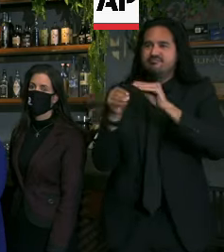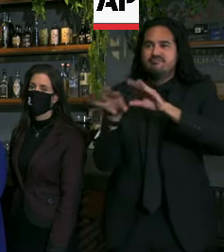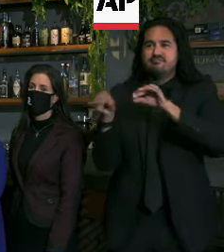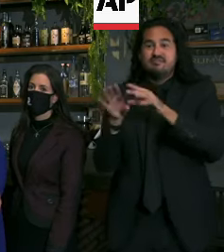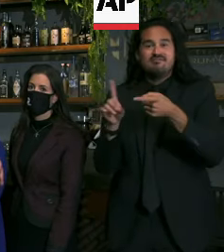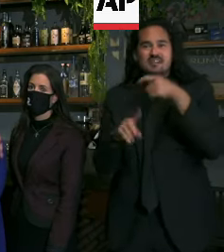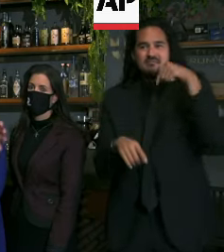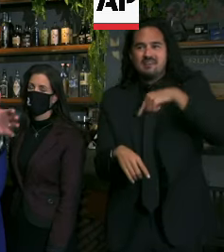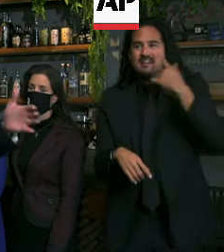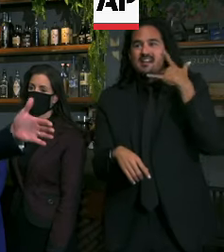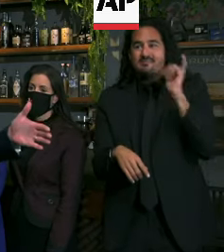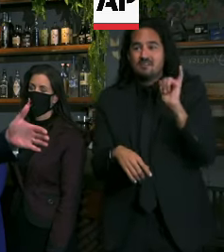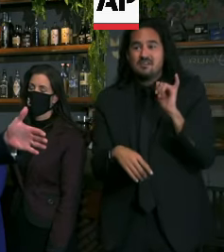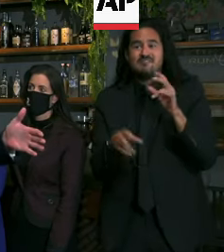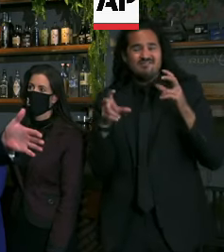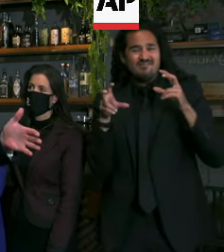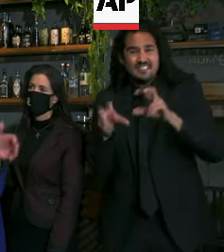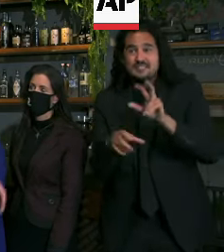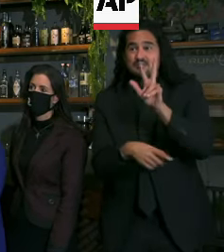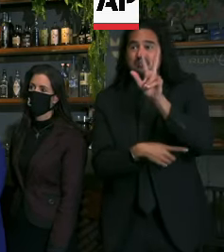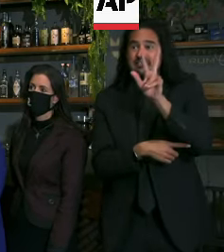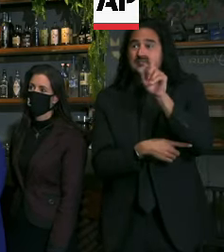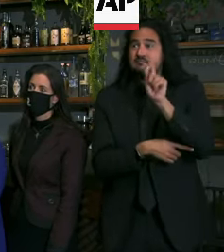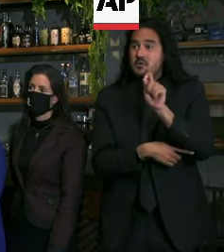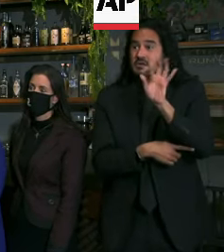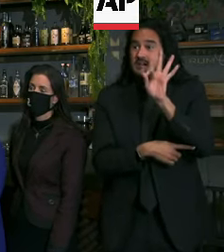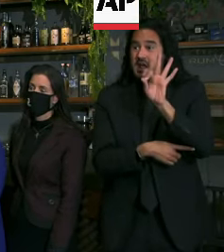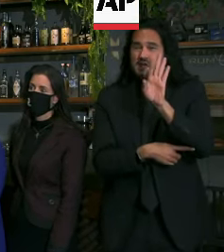billion this year to expand our investments in electric vehicles.